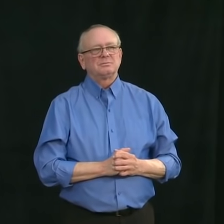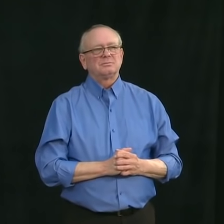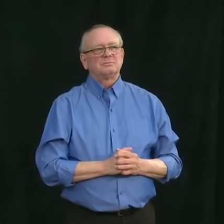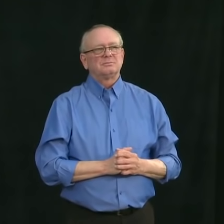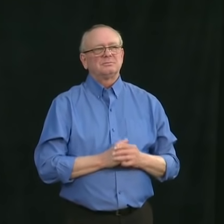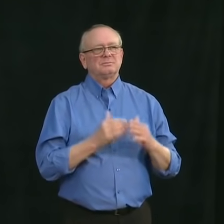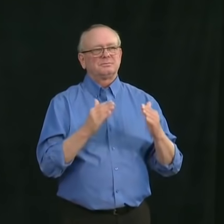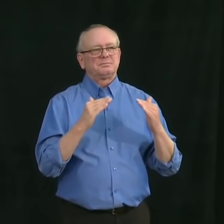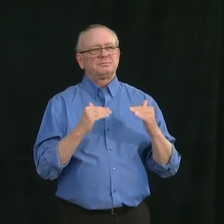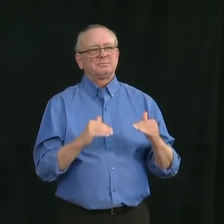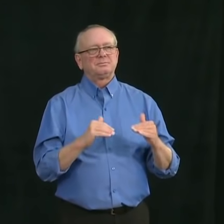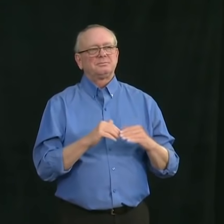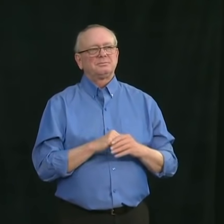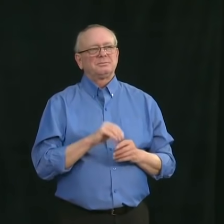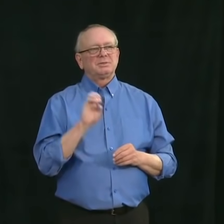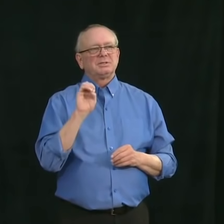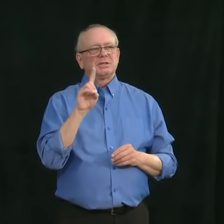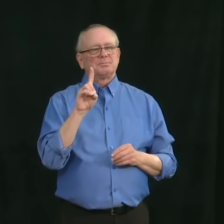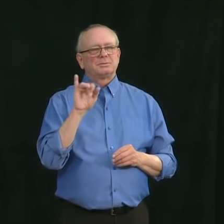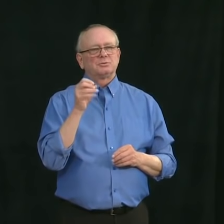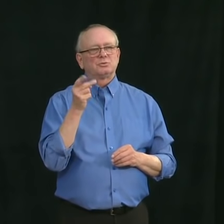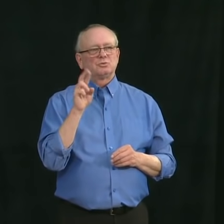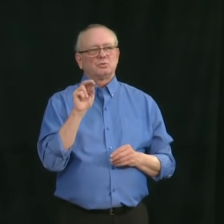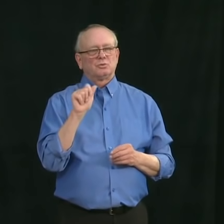David Staples with the Edmonton Journal. Go ahead, David.